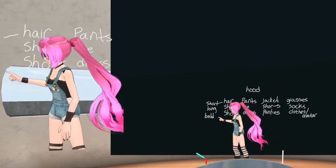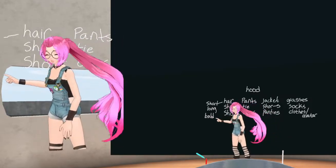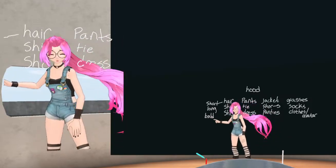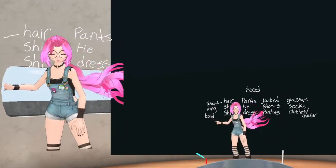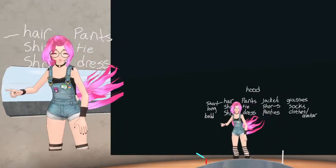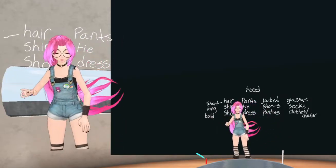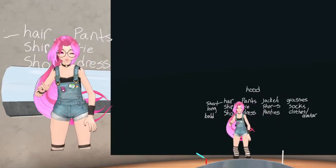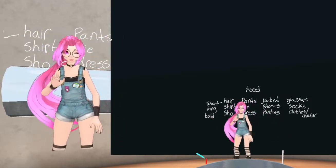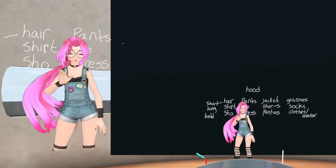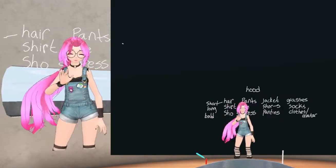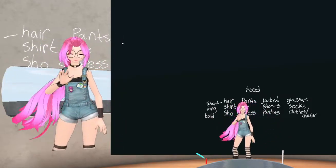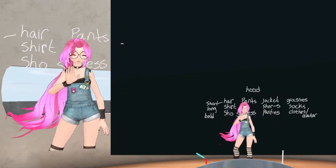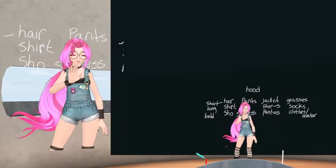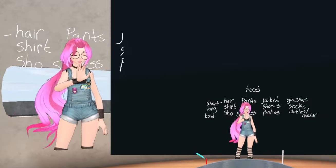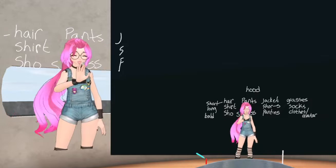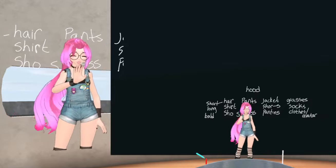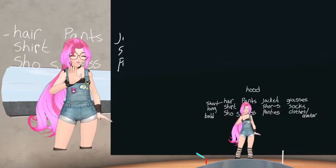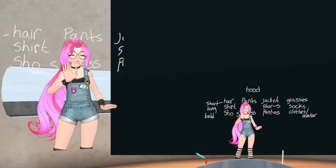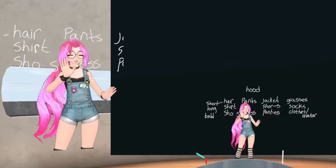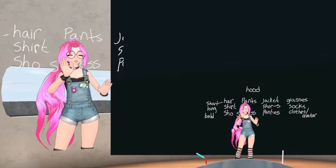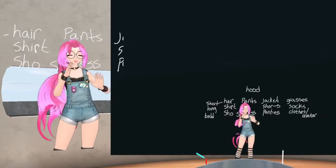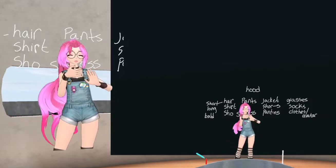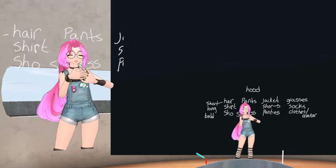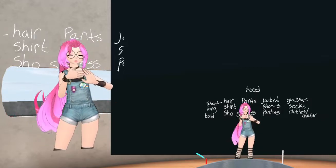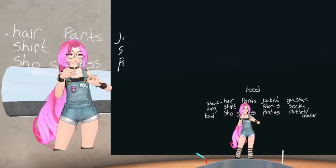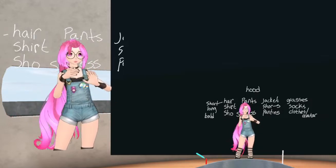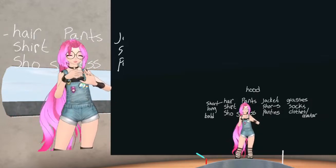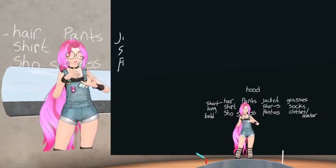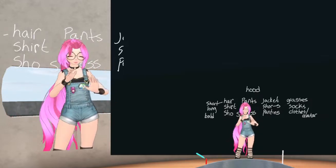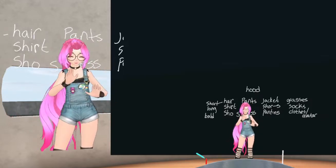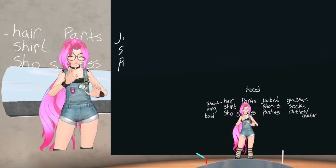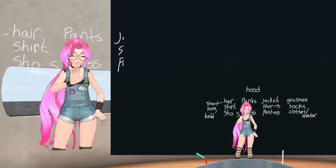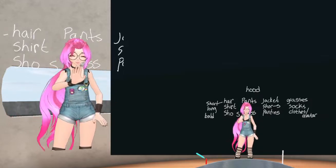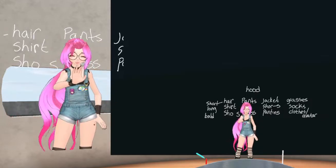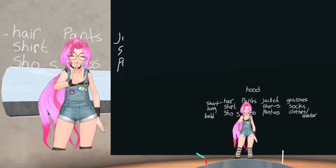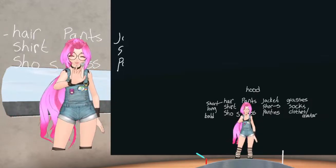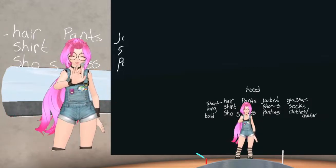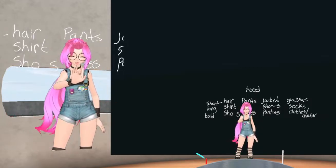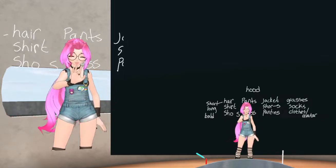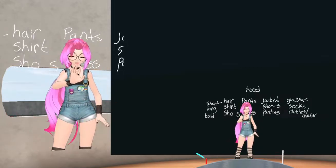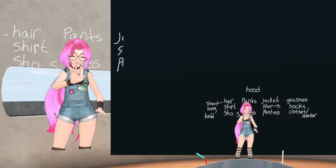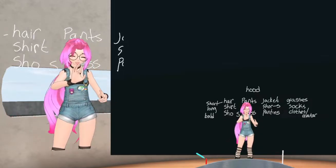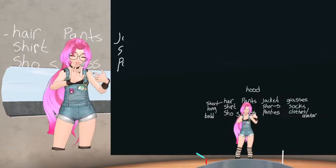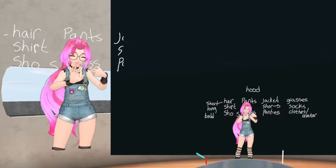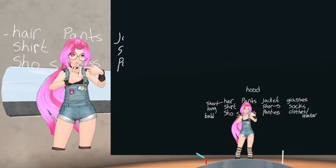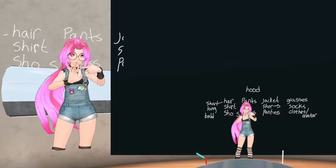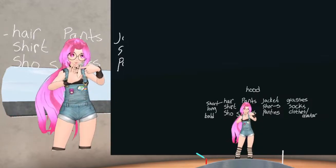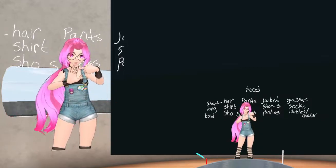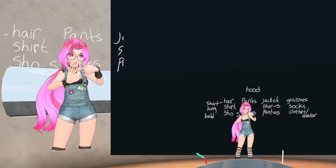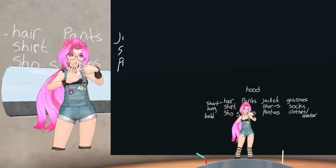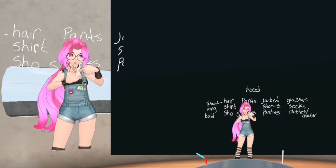bald, then you're gonna have a lag. Sorry, you're gonna have a